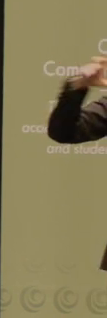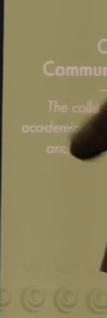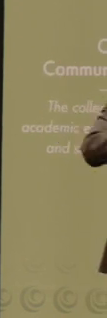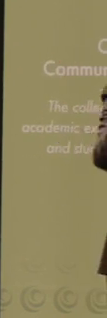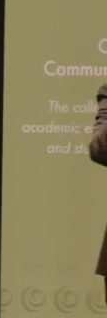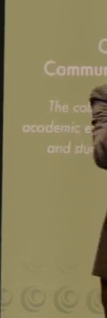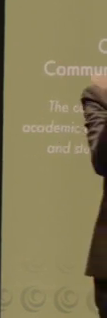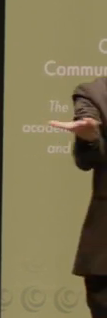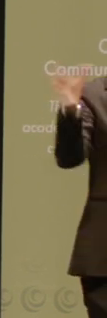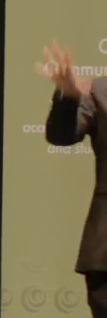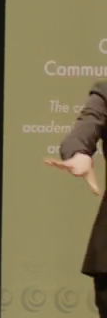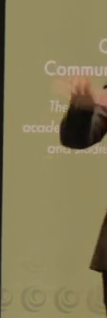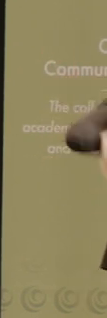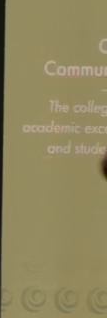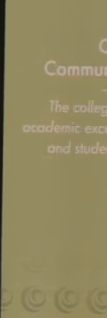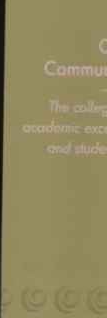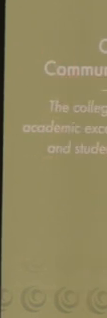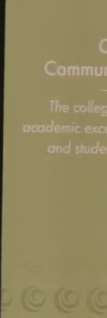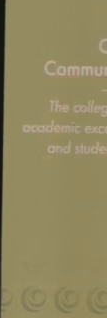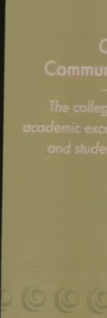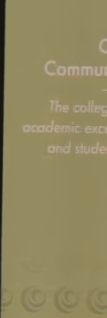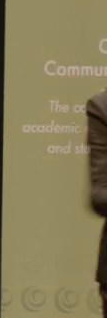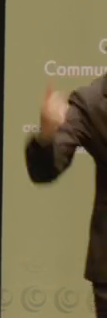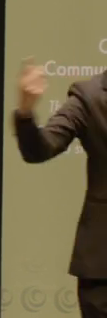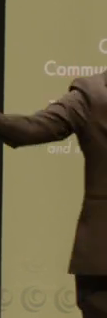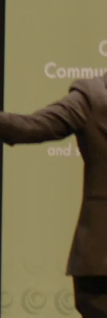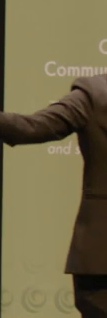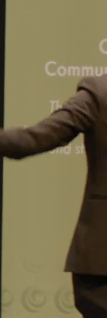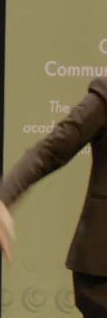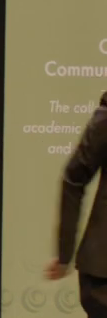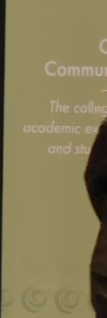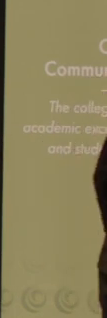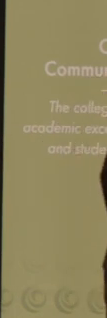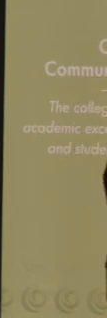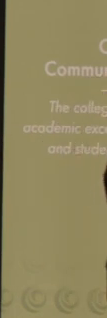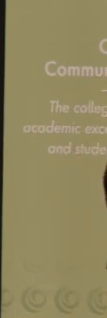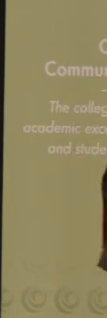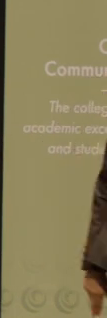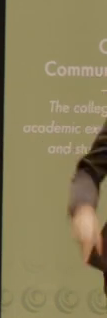I can't hear you. There's a lot more people than that. Good morning.